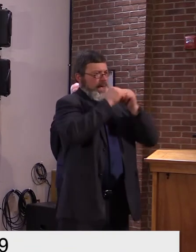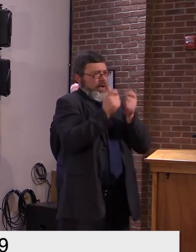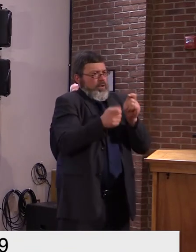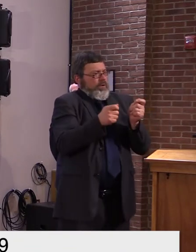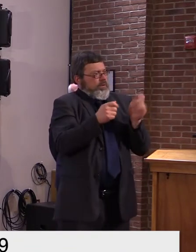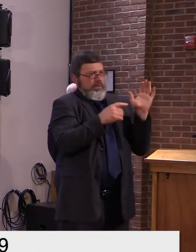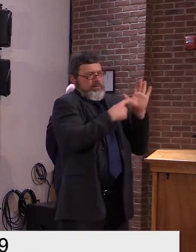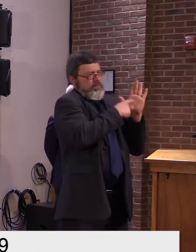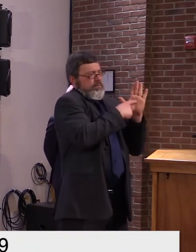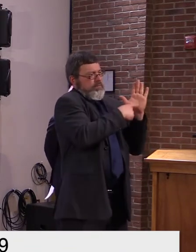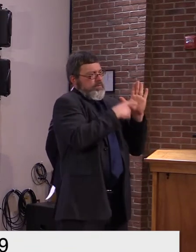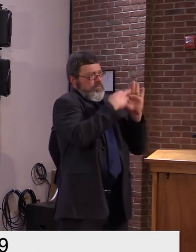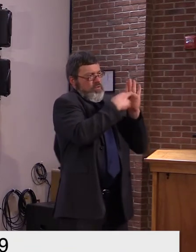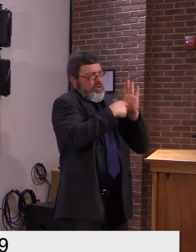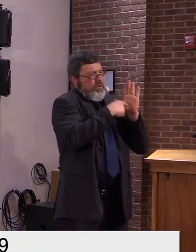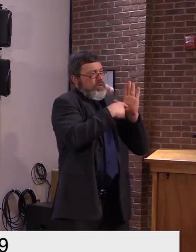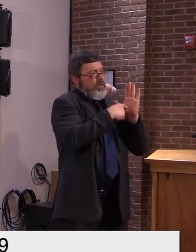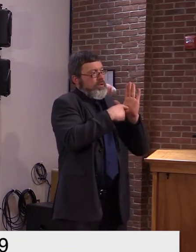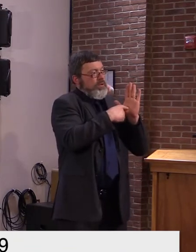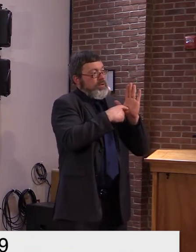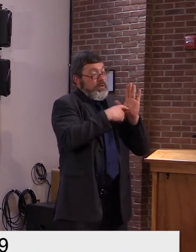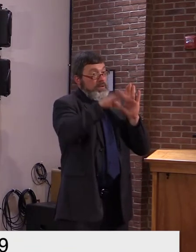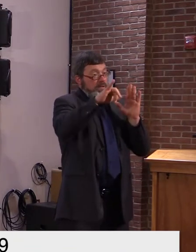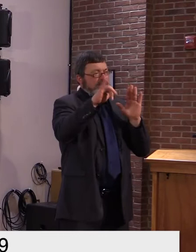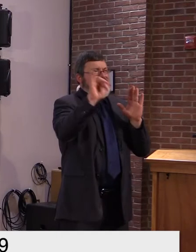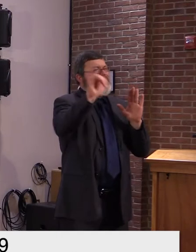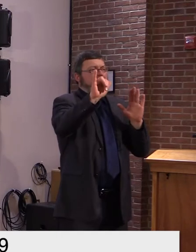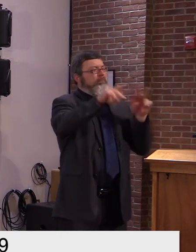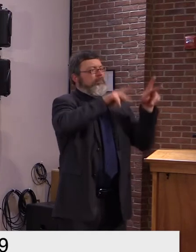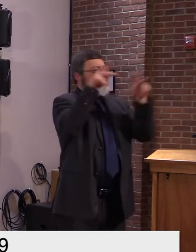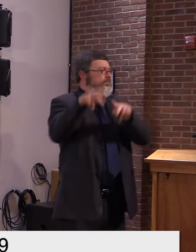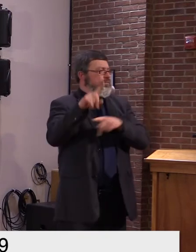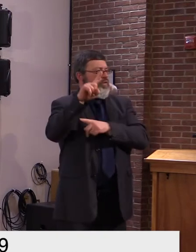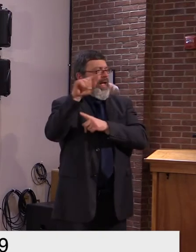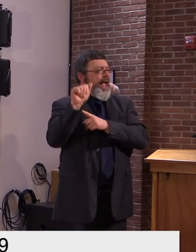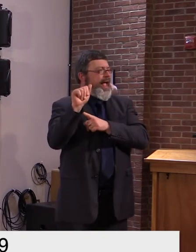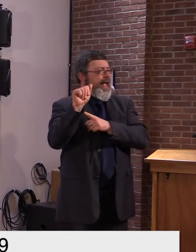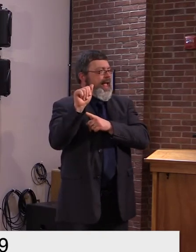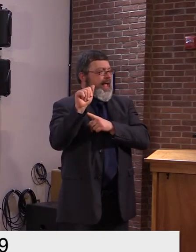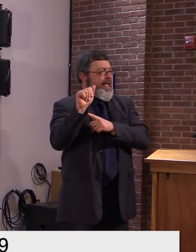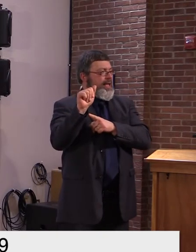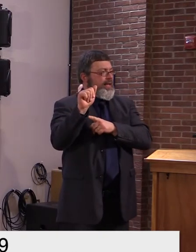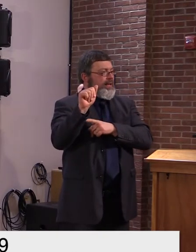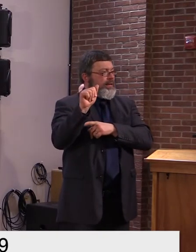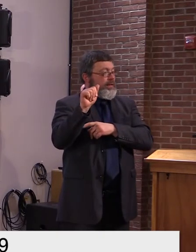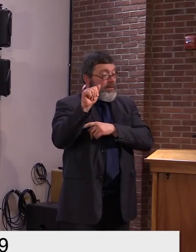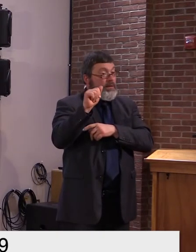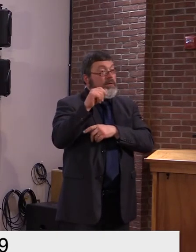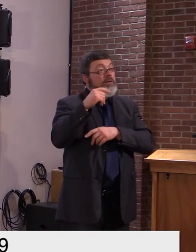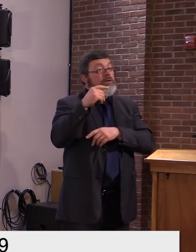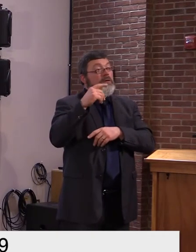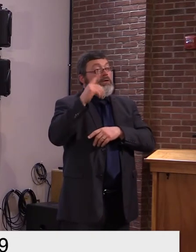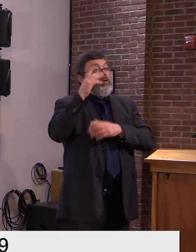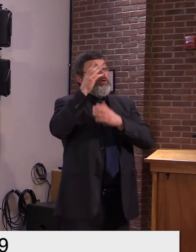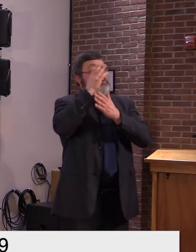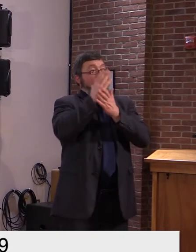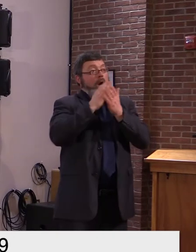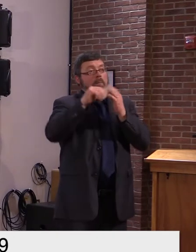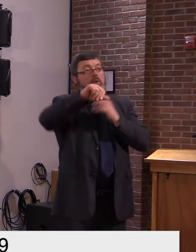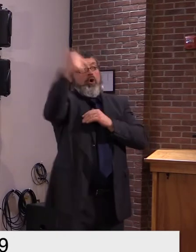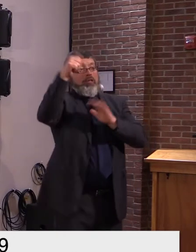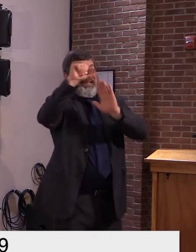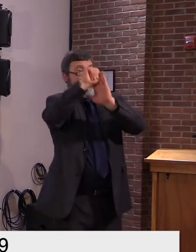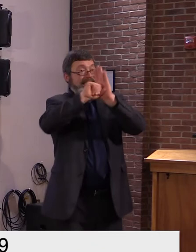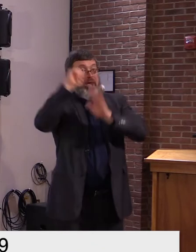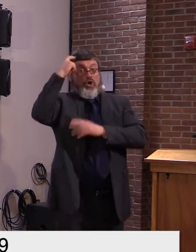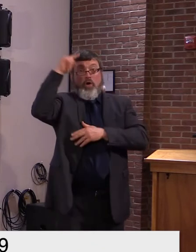to go one pathway that wasn't exactly the way it was prescribed by the advisory committee in